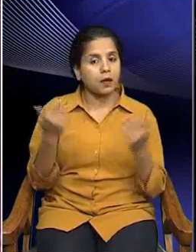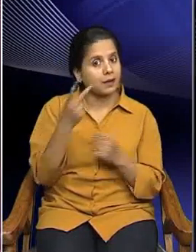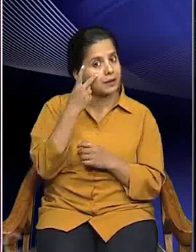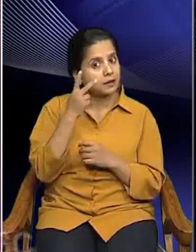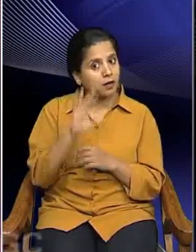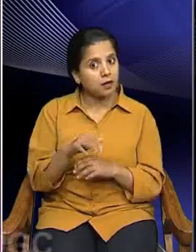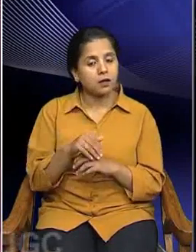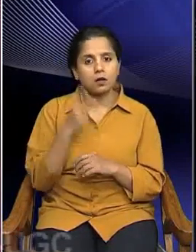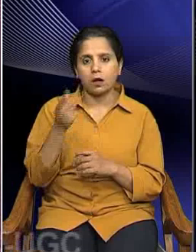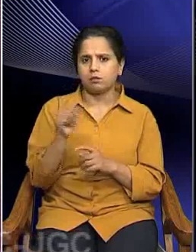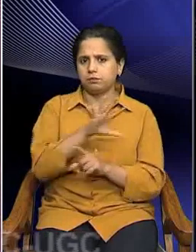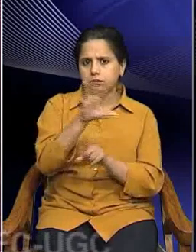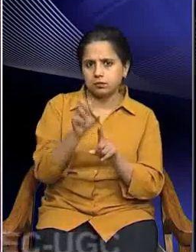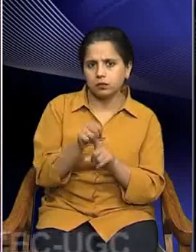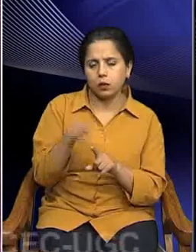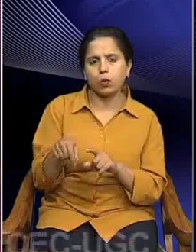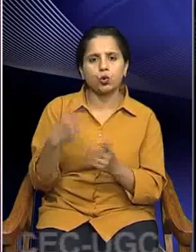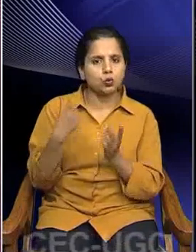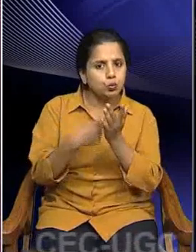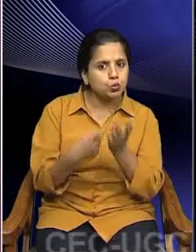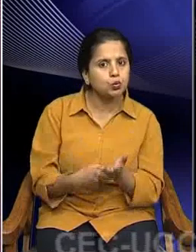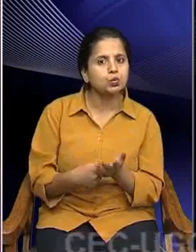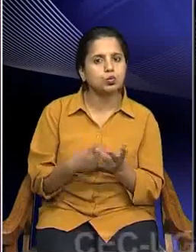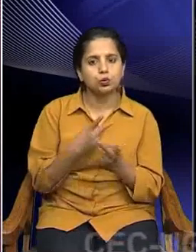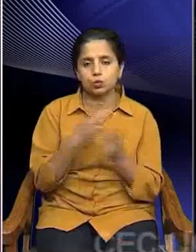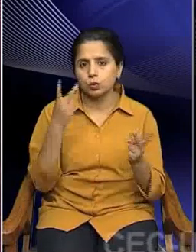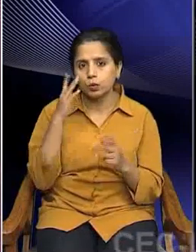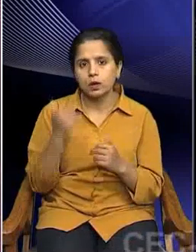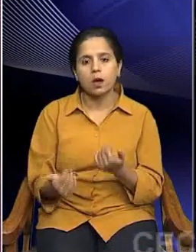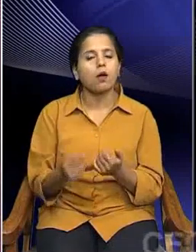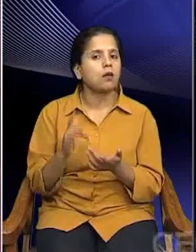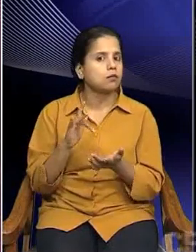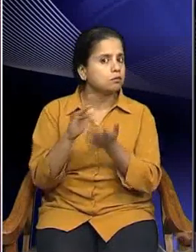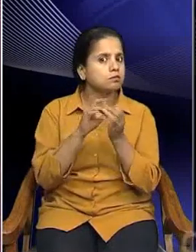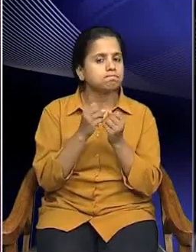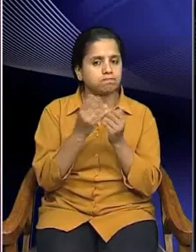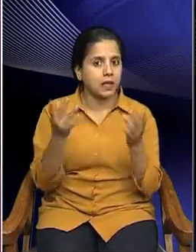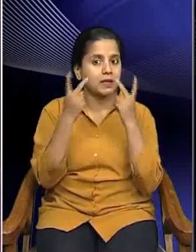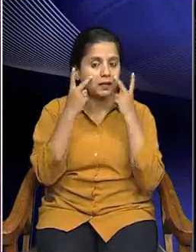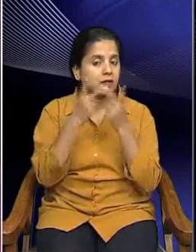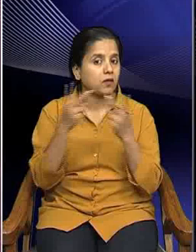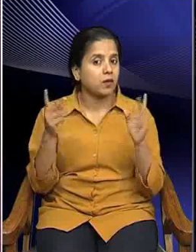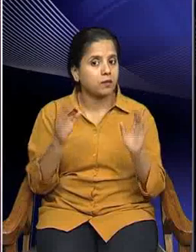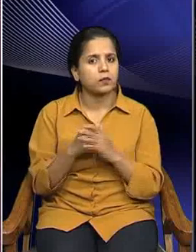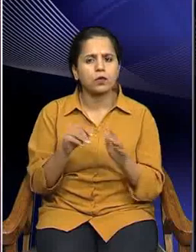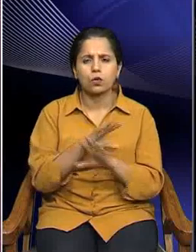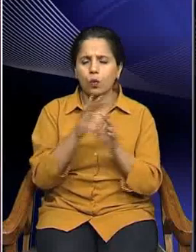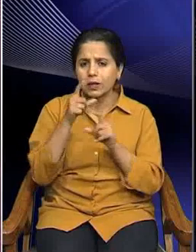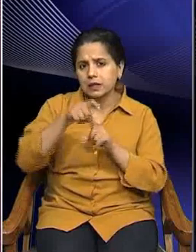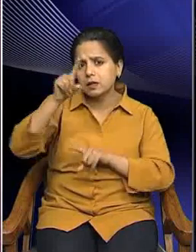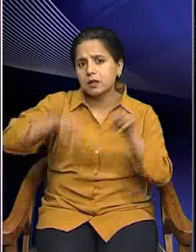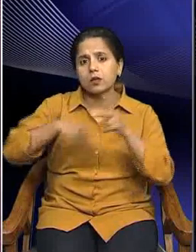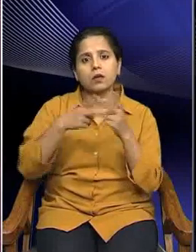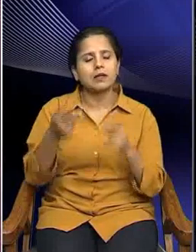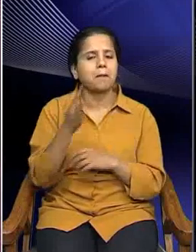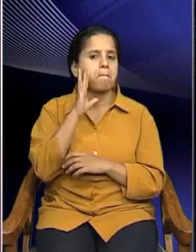of its culture, its customs, traditions, geographic variations. With all these diversities, it